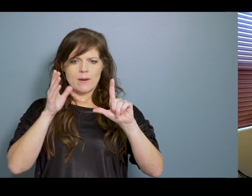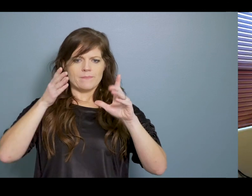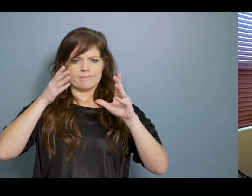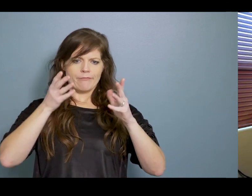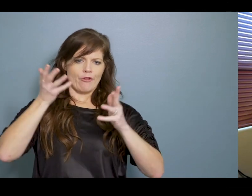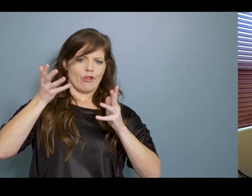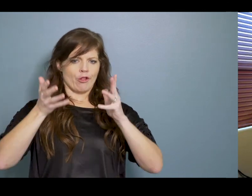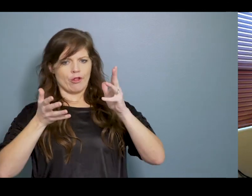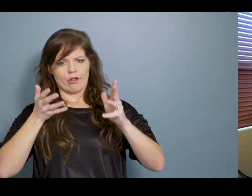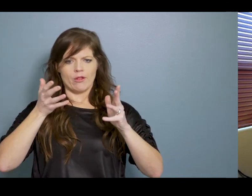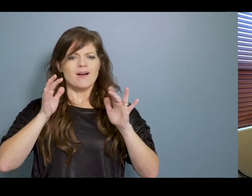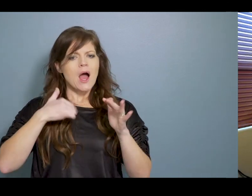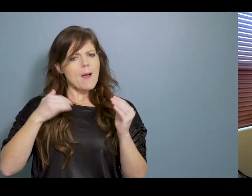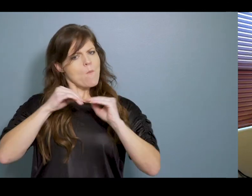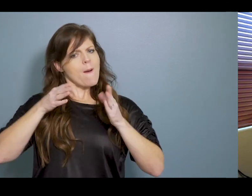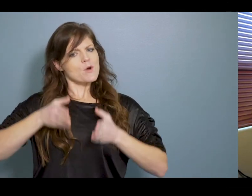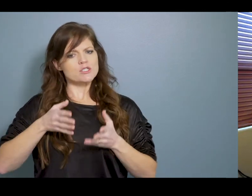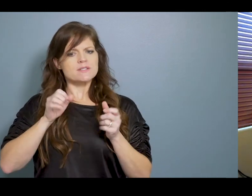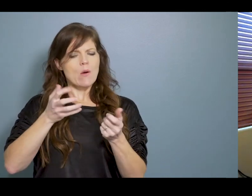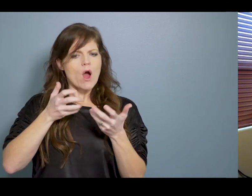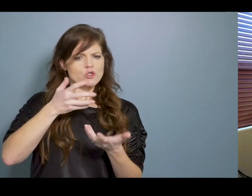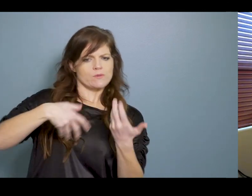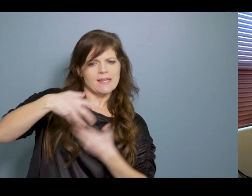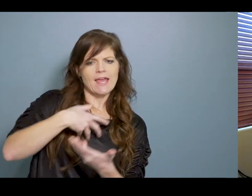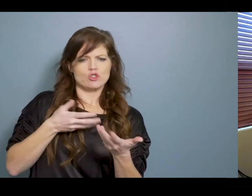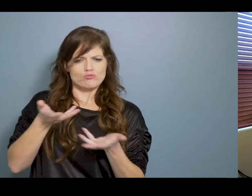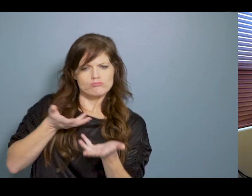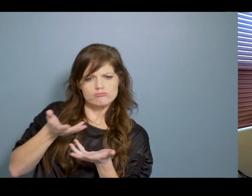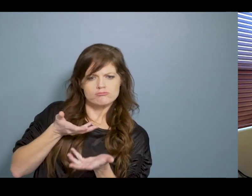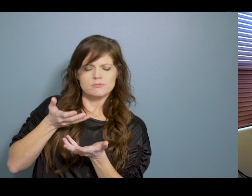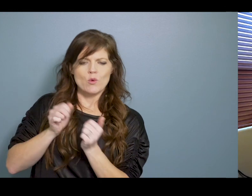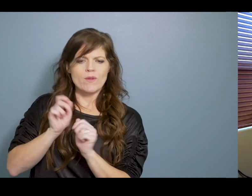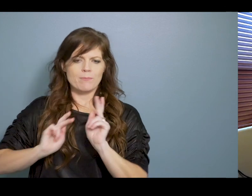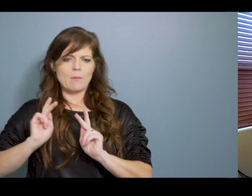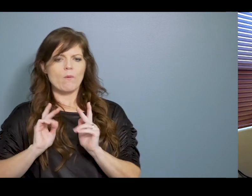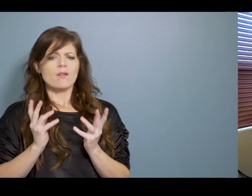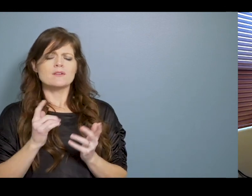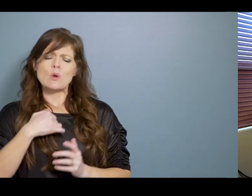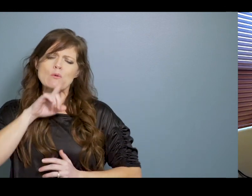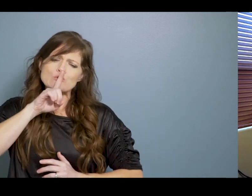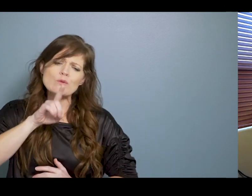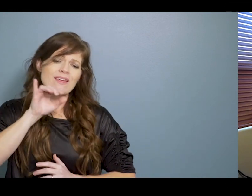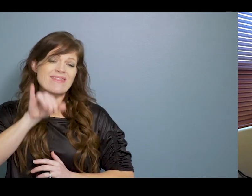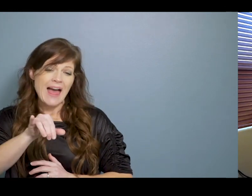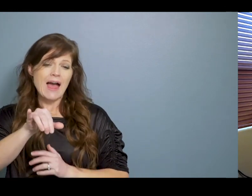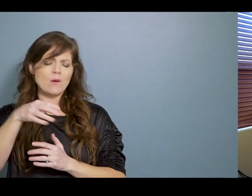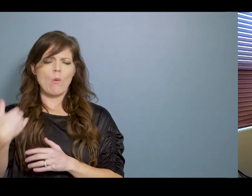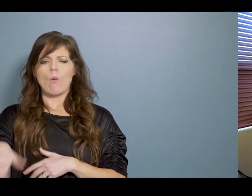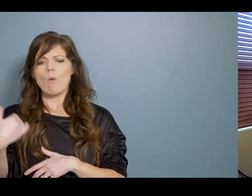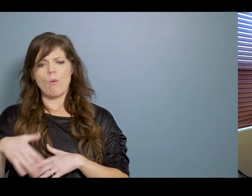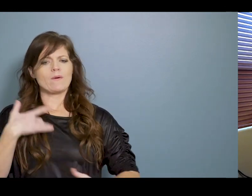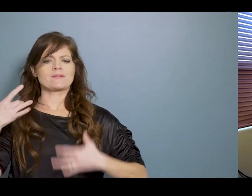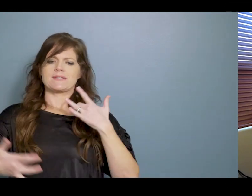wants to engage with the campus. But I will also tell you that one of the things that just truly has me so excited is that we